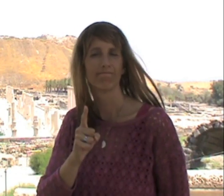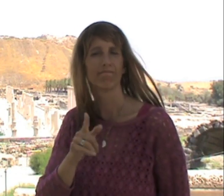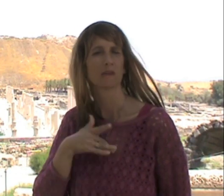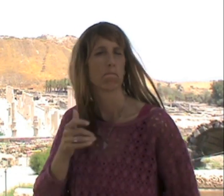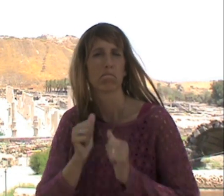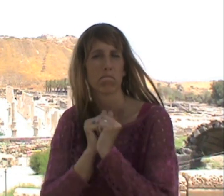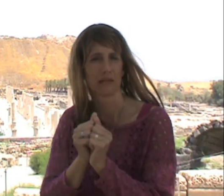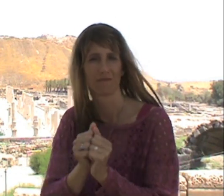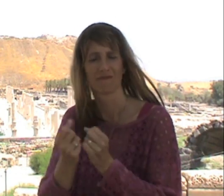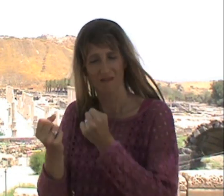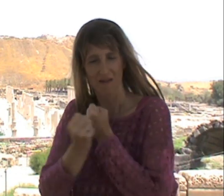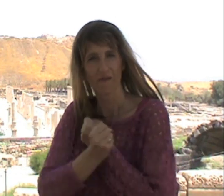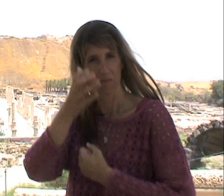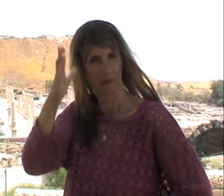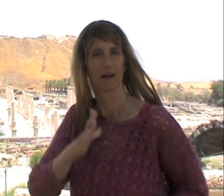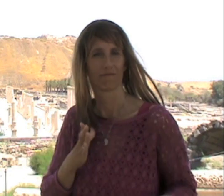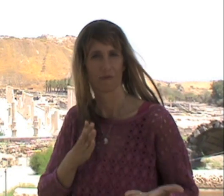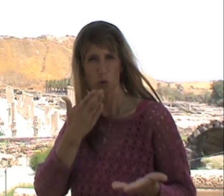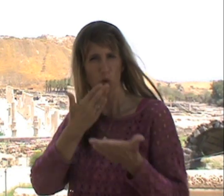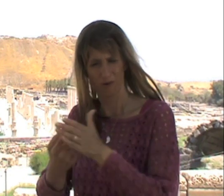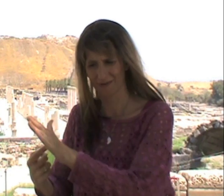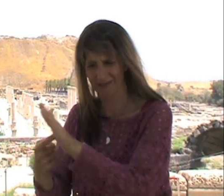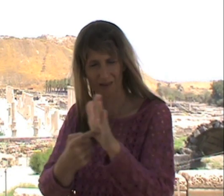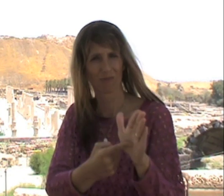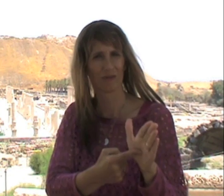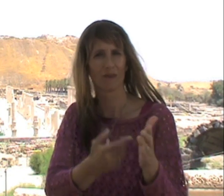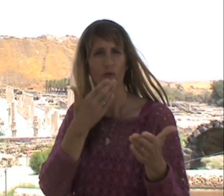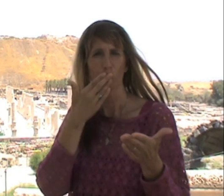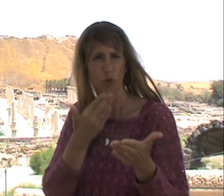David really felt love